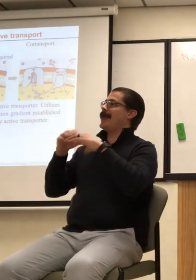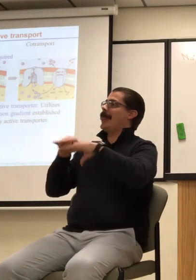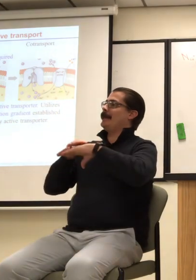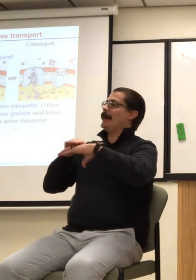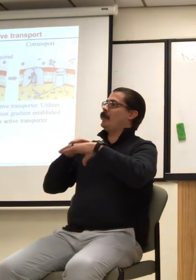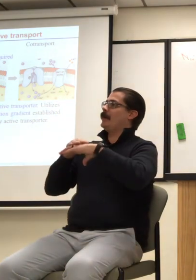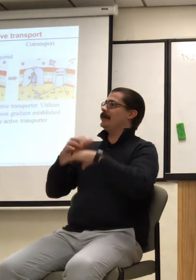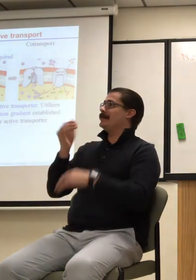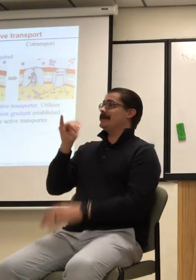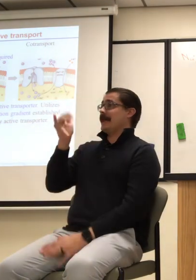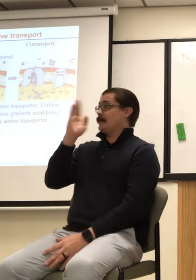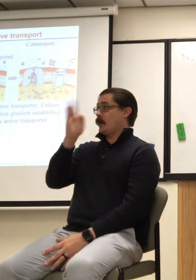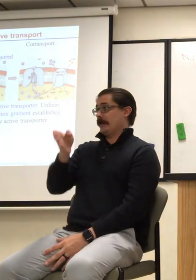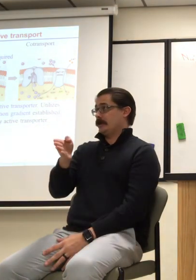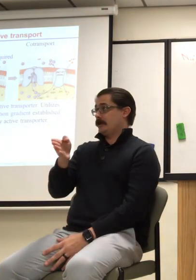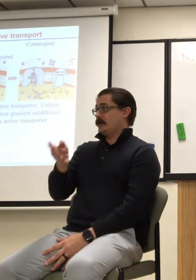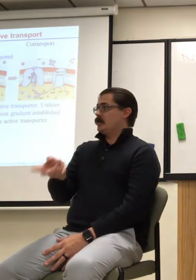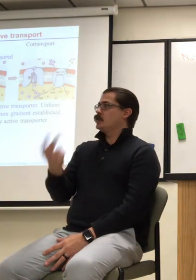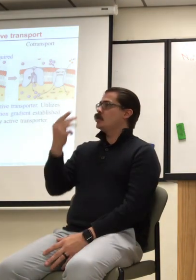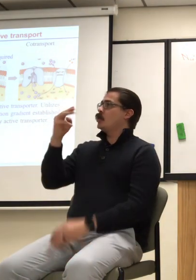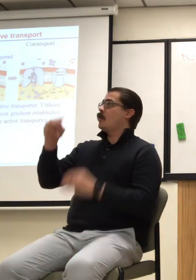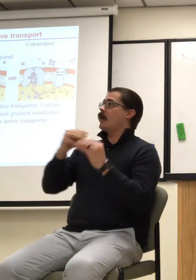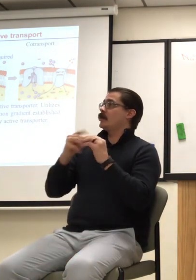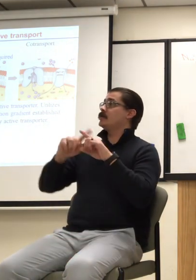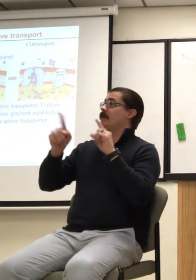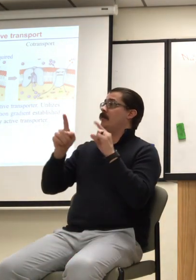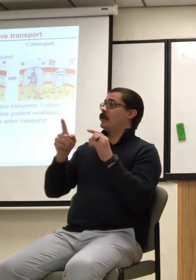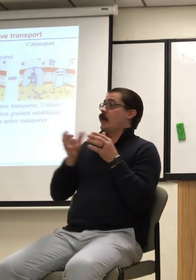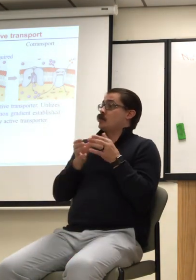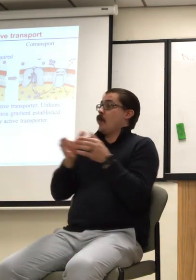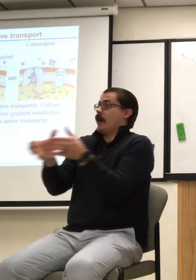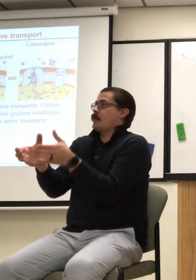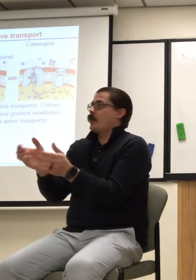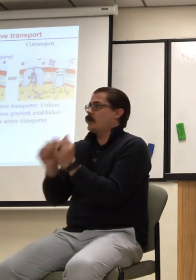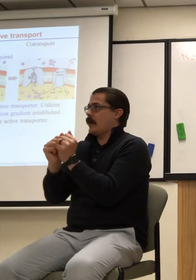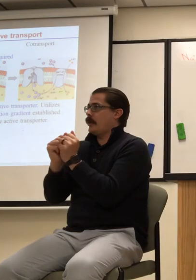two molecules that are different, transported together,